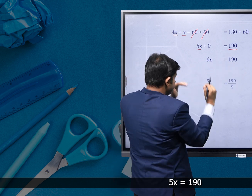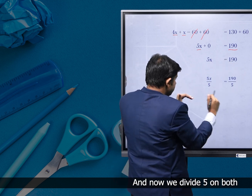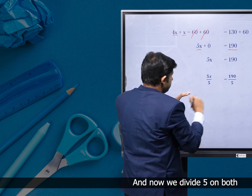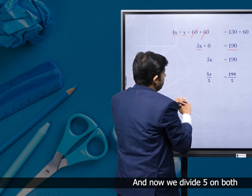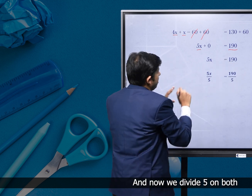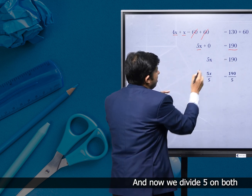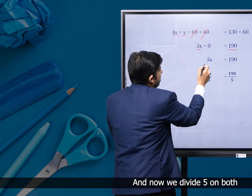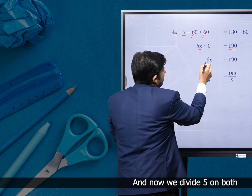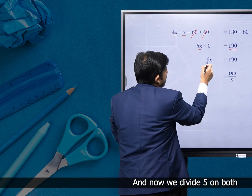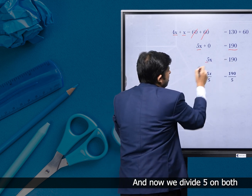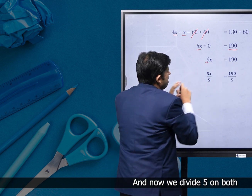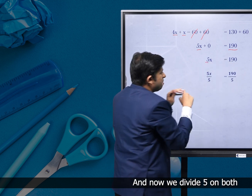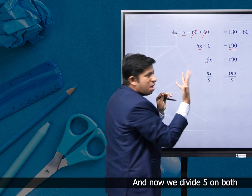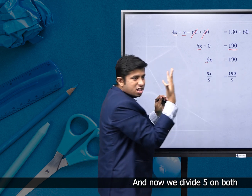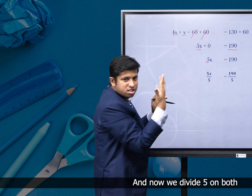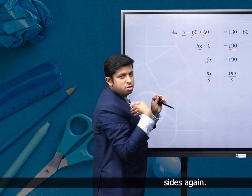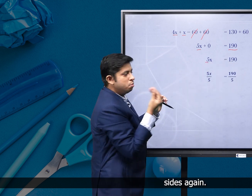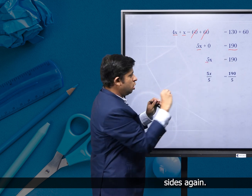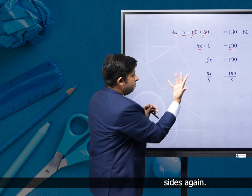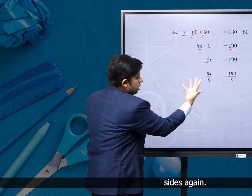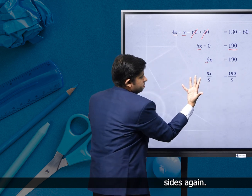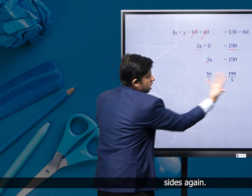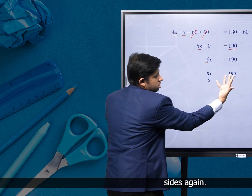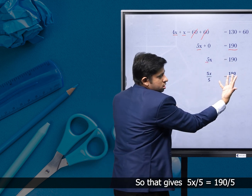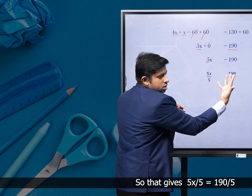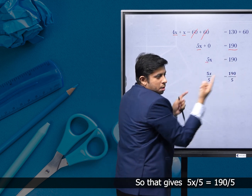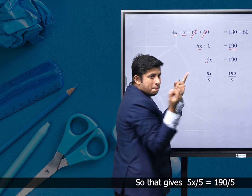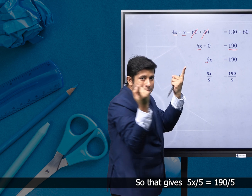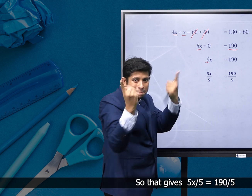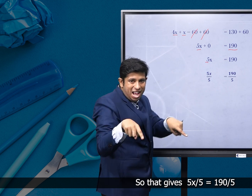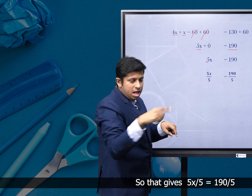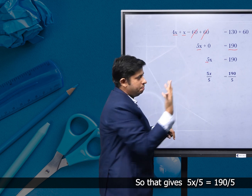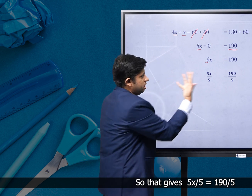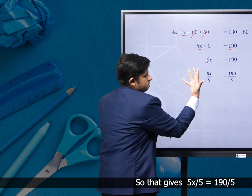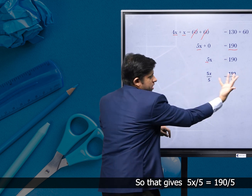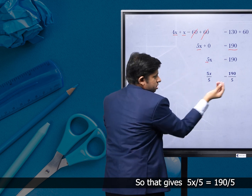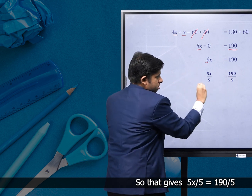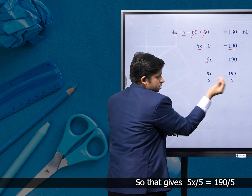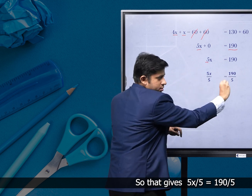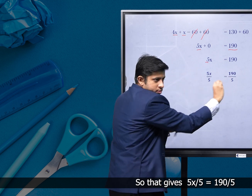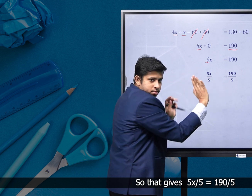And now we divide 5 on both the sides again. So that gives 5x by 5 is equals to 190 by